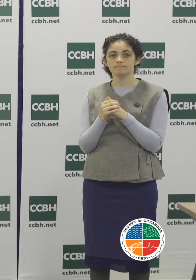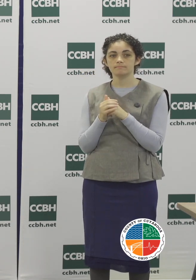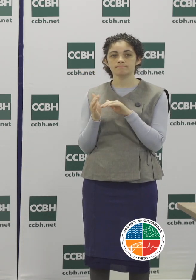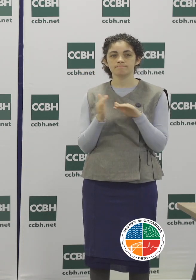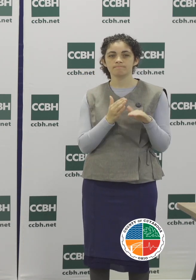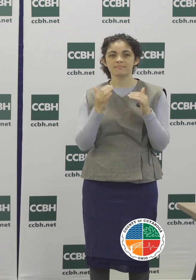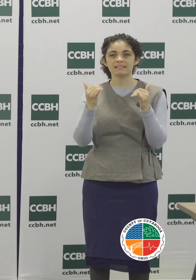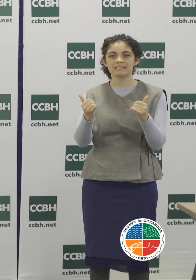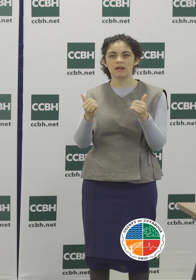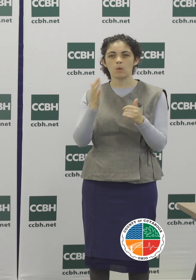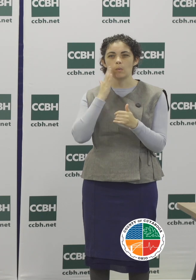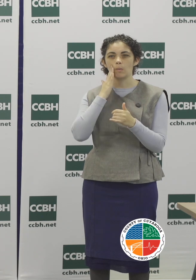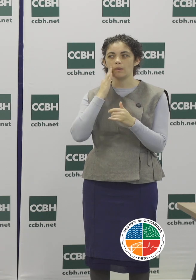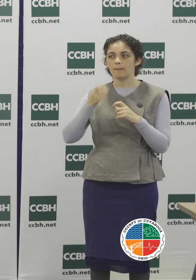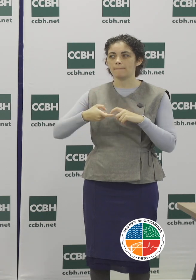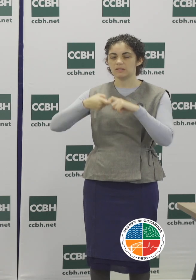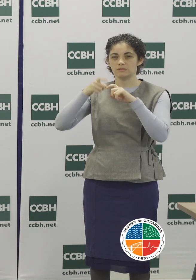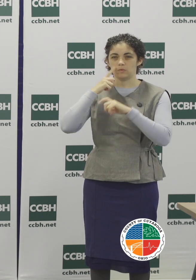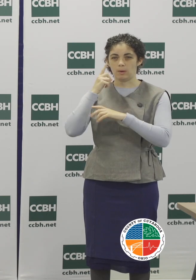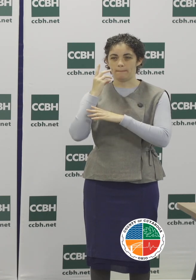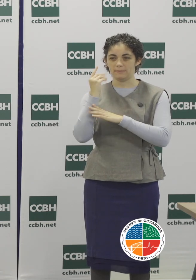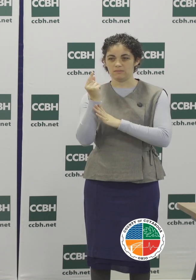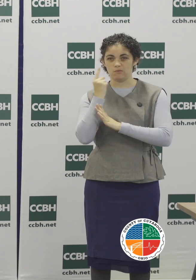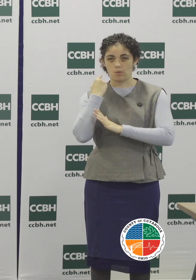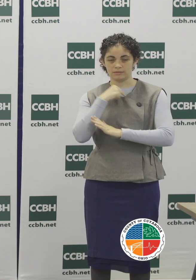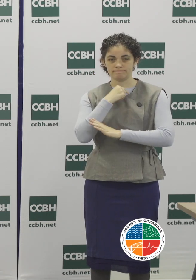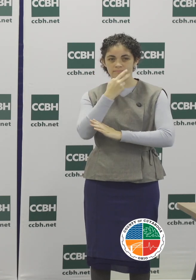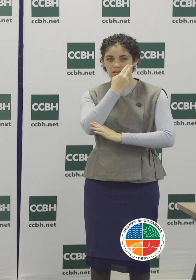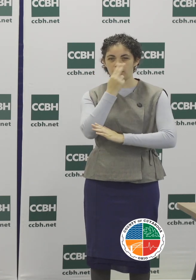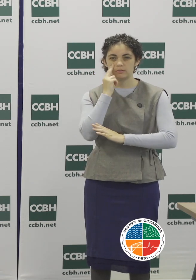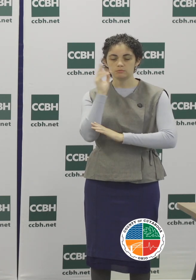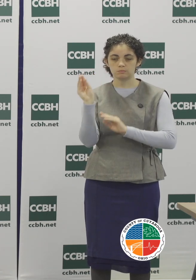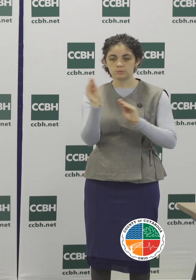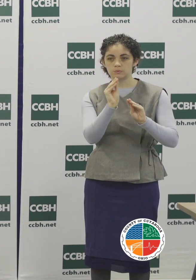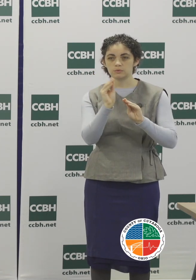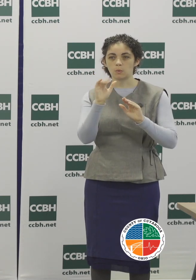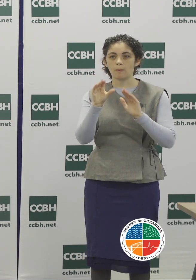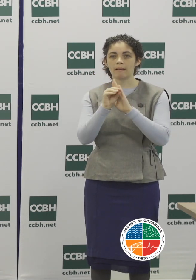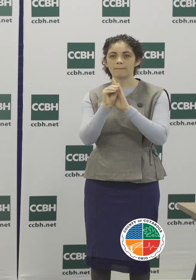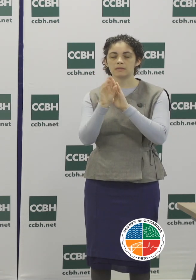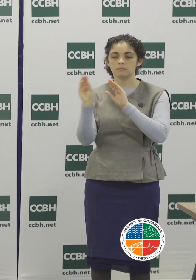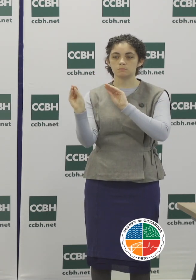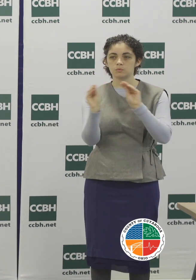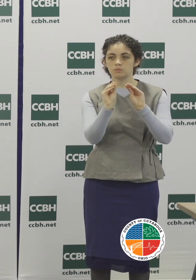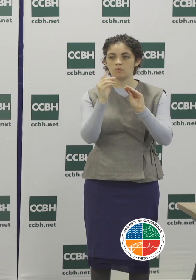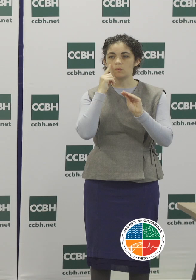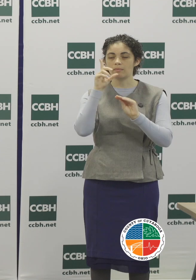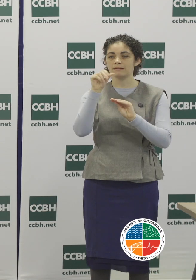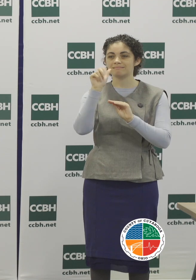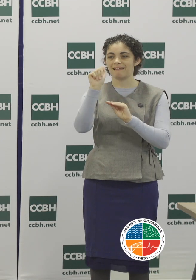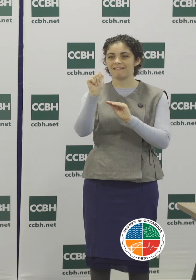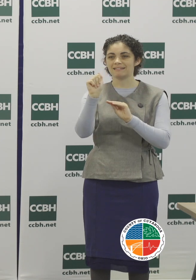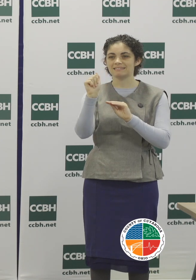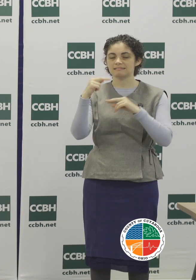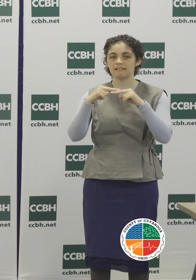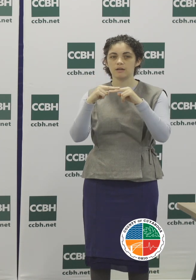I'm gonna just pause for a moment and allow Heather to reposition and allow the cameras to move over to the data slides